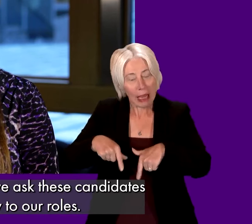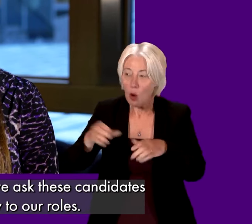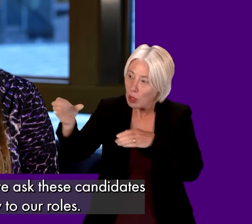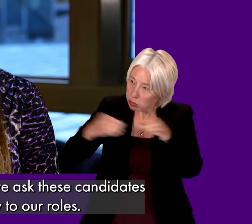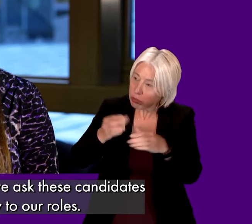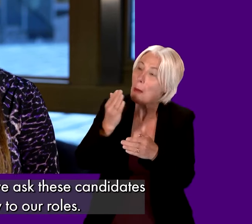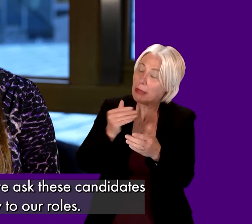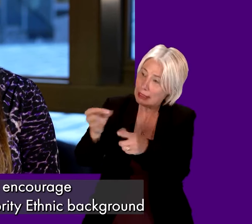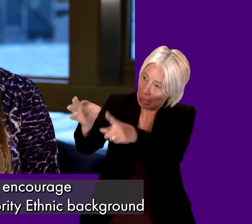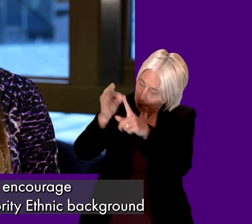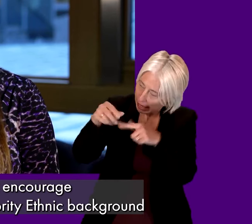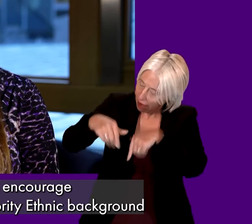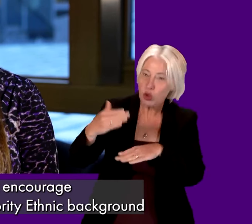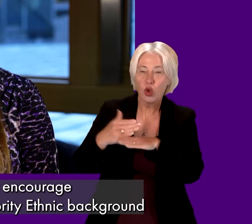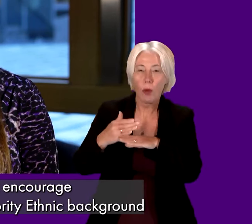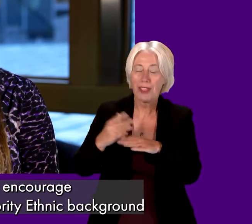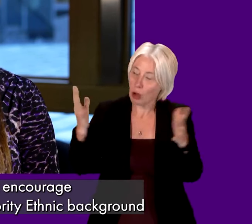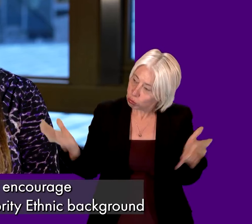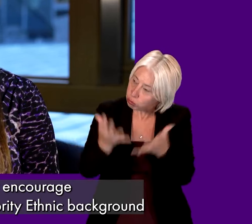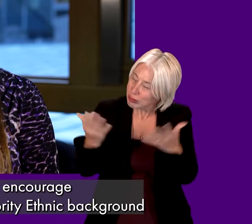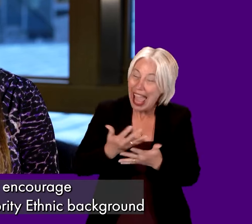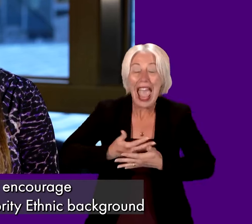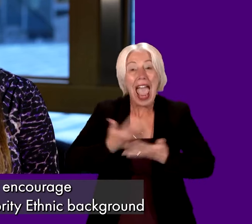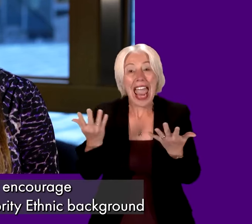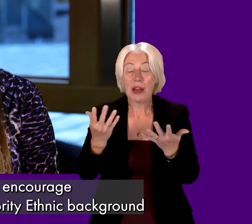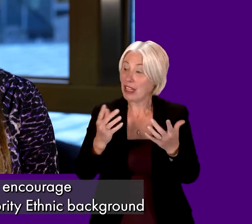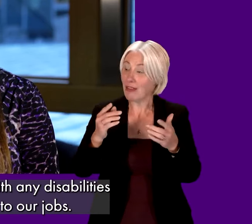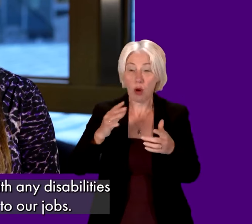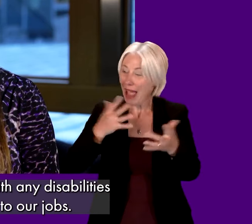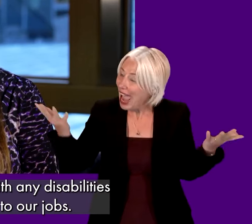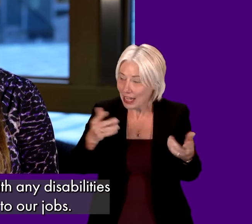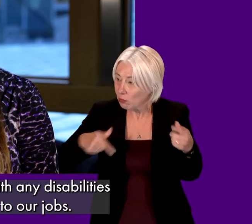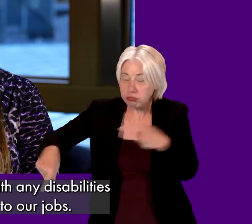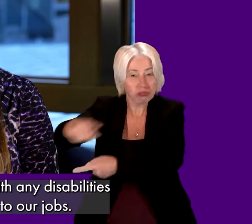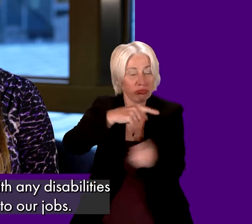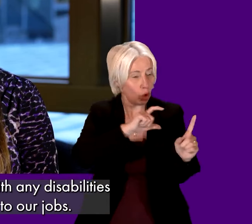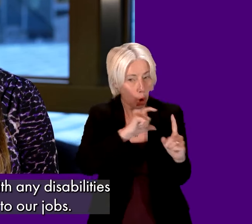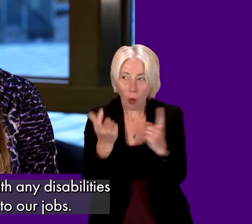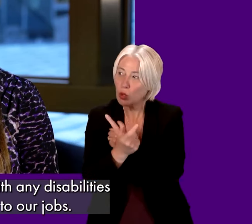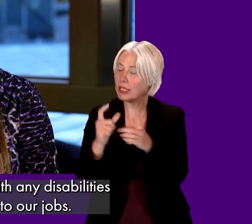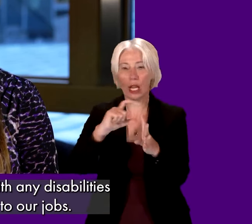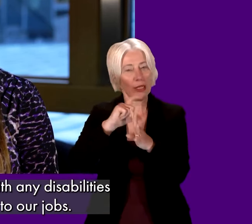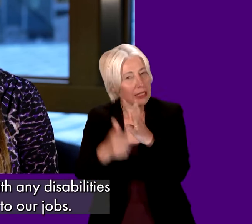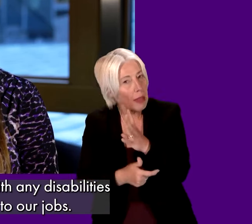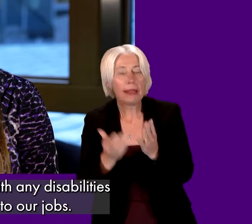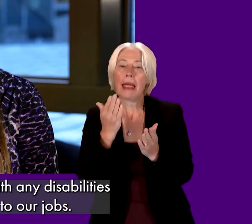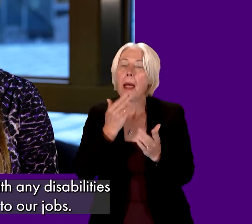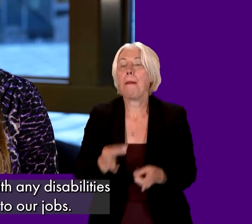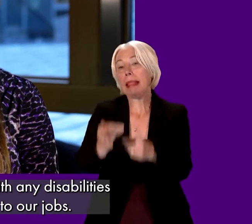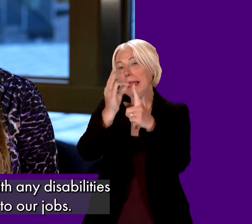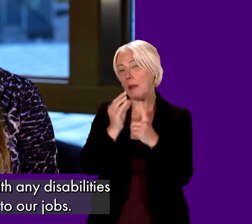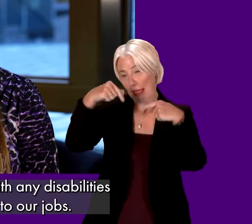apply to our roles. I'd really encourage anyone from a minority ethnic background and anyone with any disabilities to apply to our